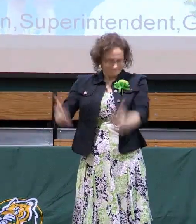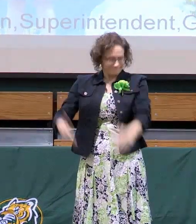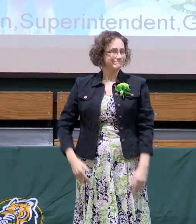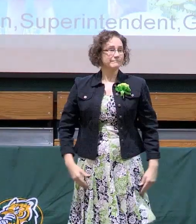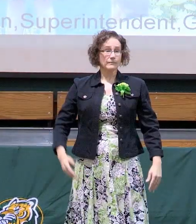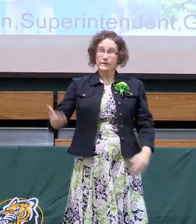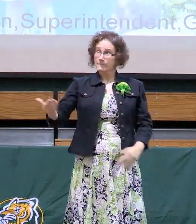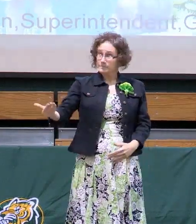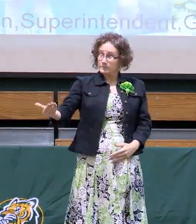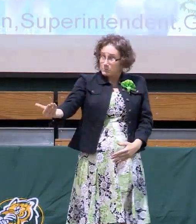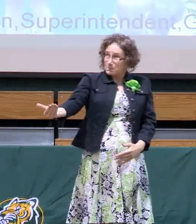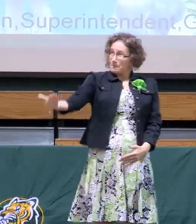Thank you.